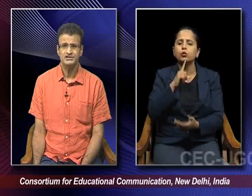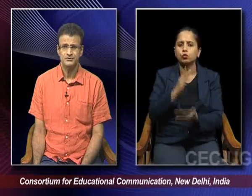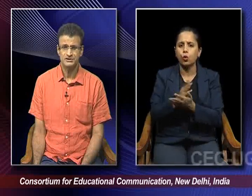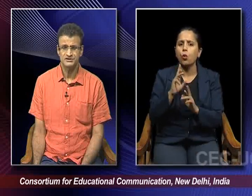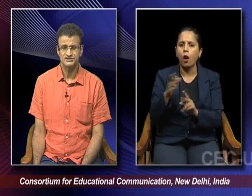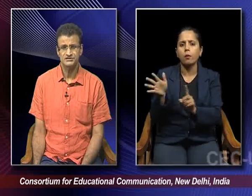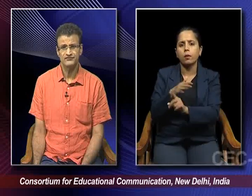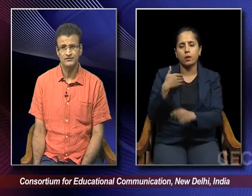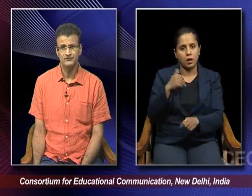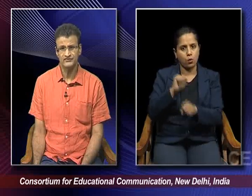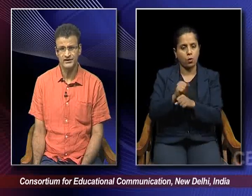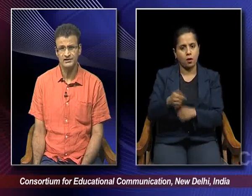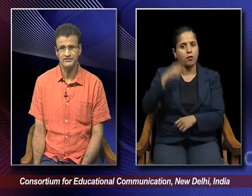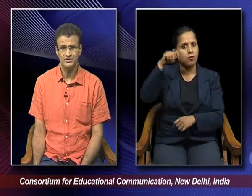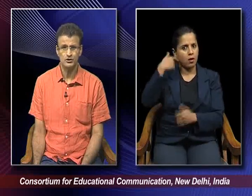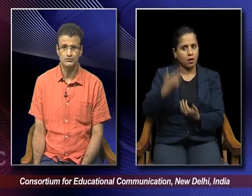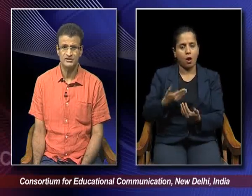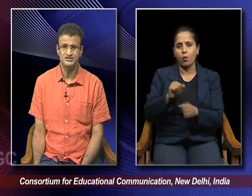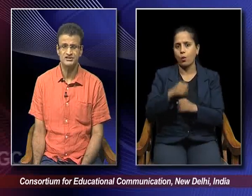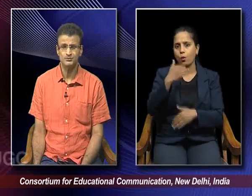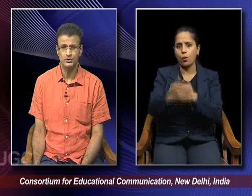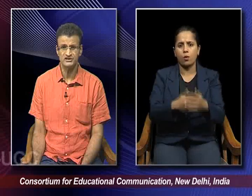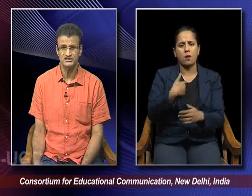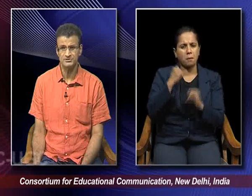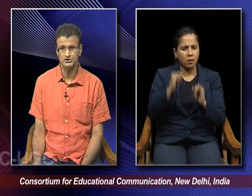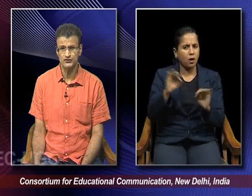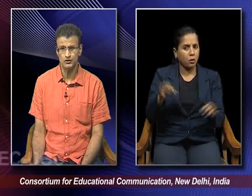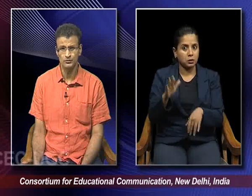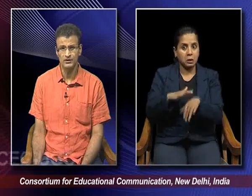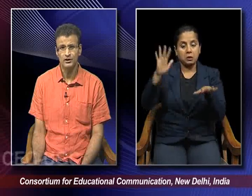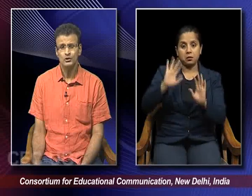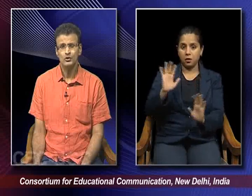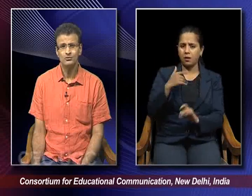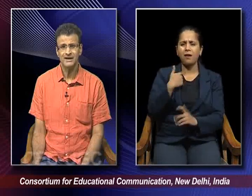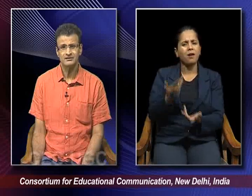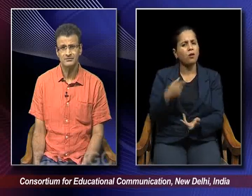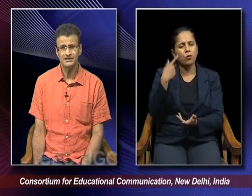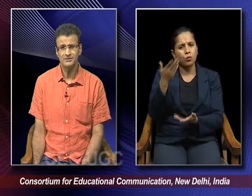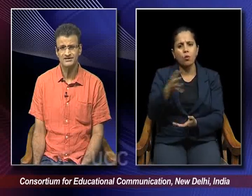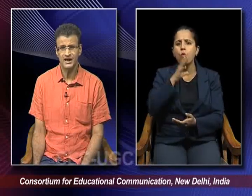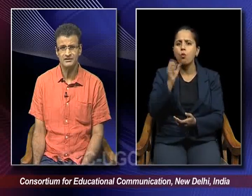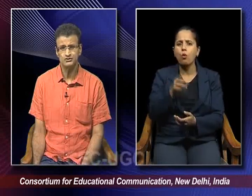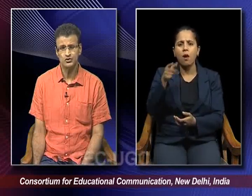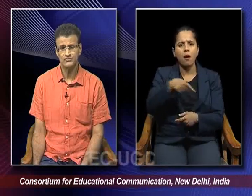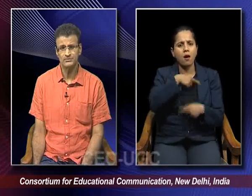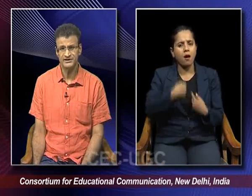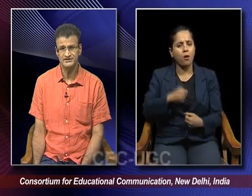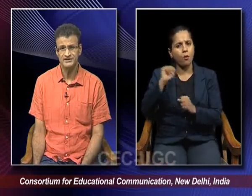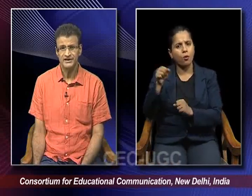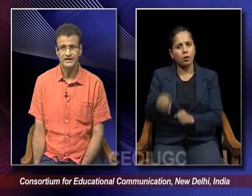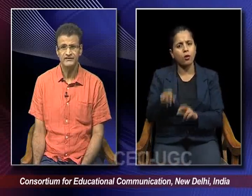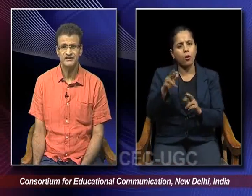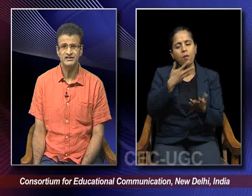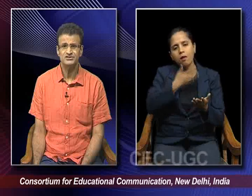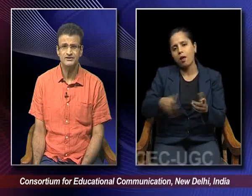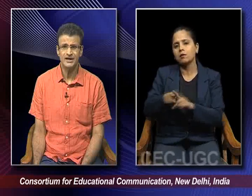as workers in the film field we are not worse than poor untouchables for whom old Mahatma's heart so often bleeds,